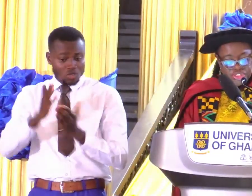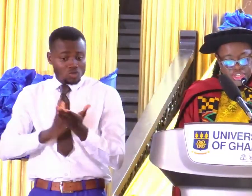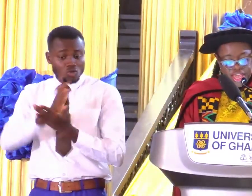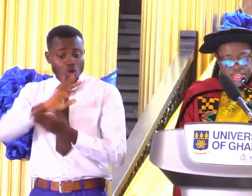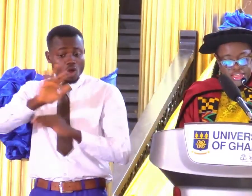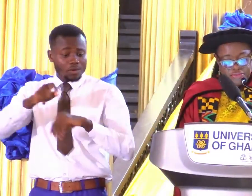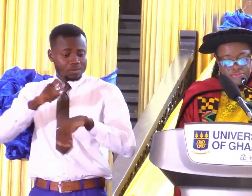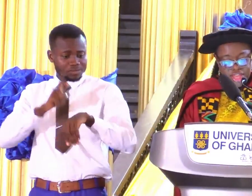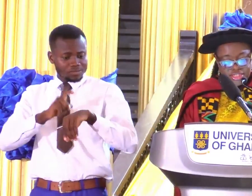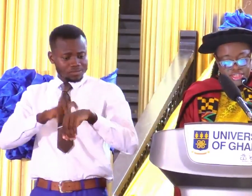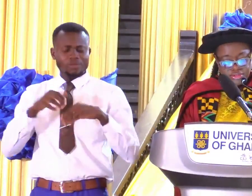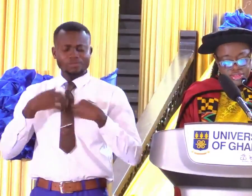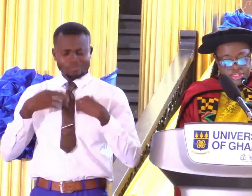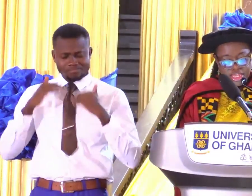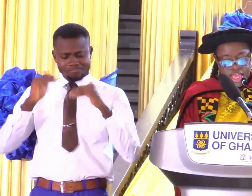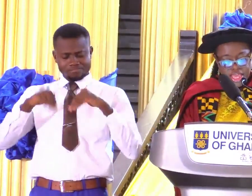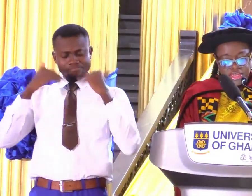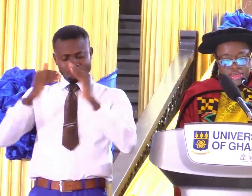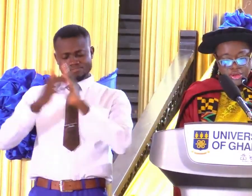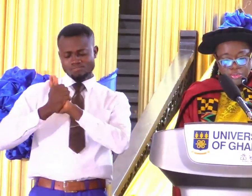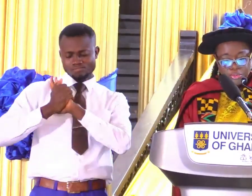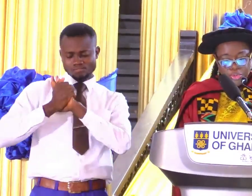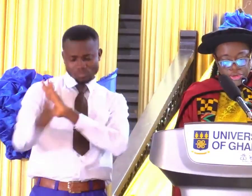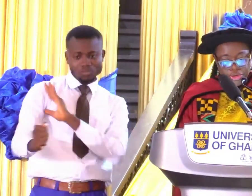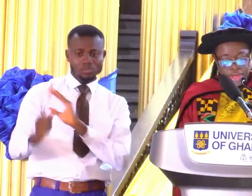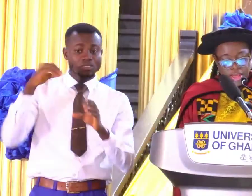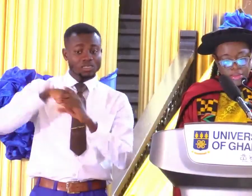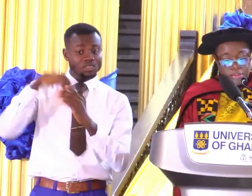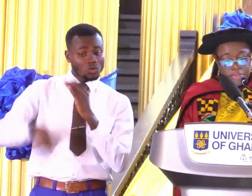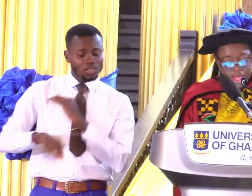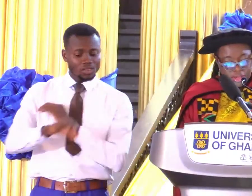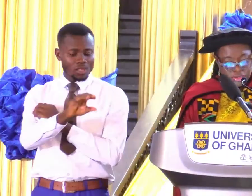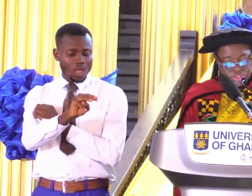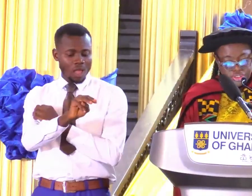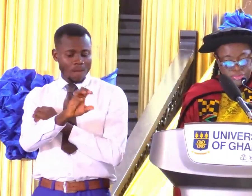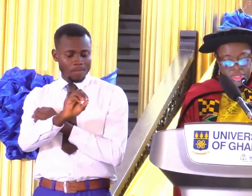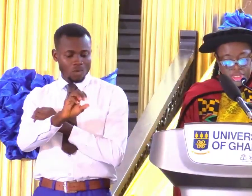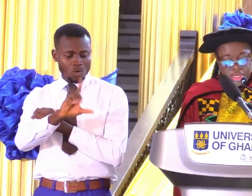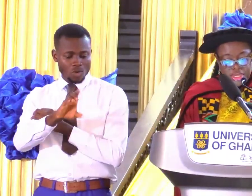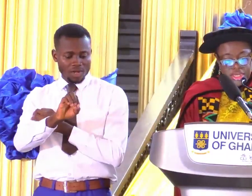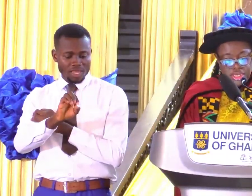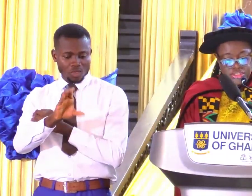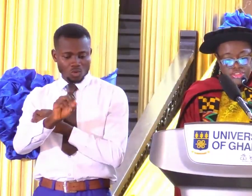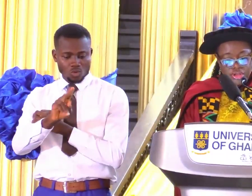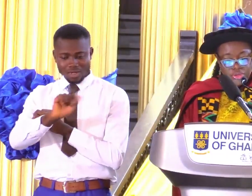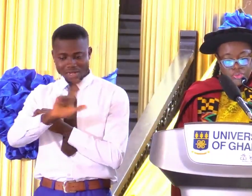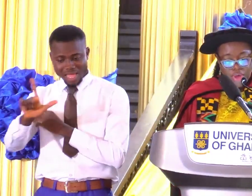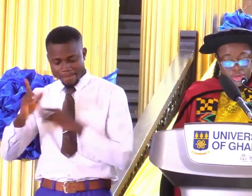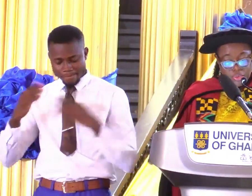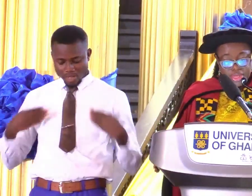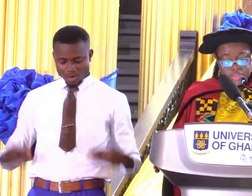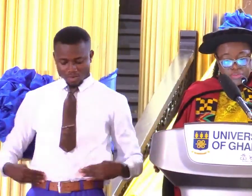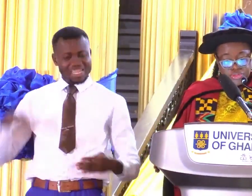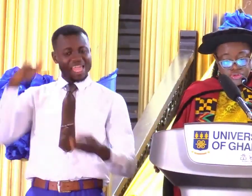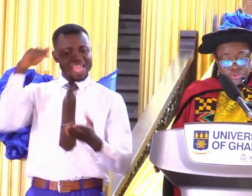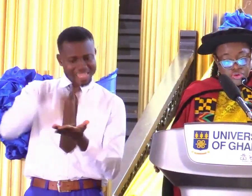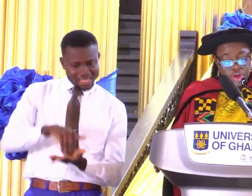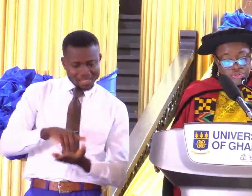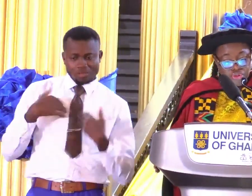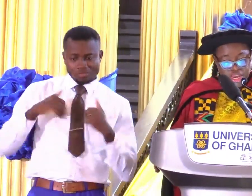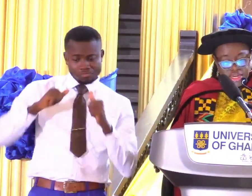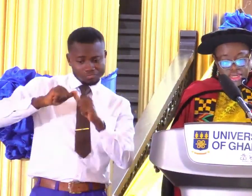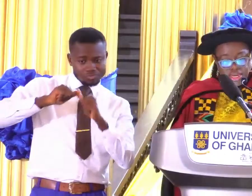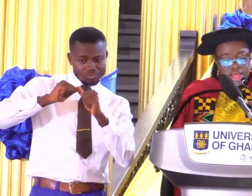she gained advanced skills in molecular biology. She also underwent